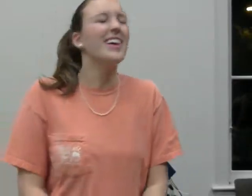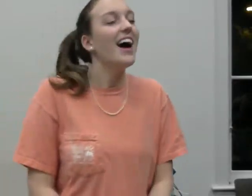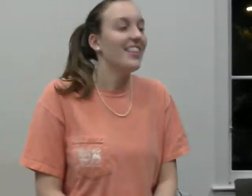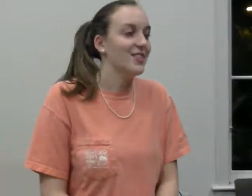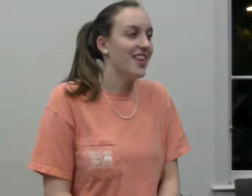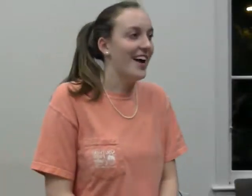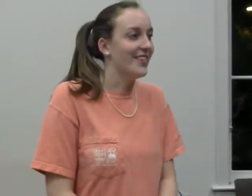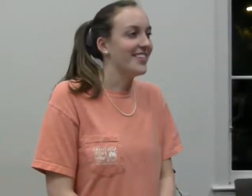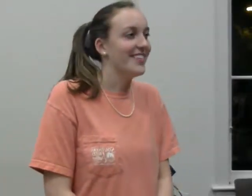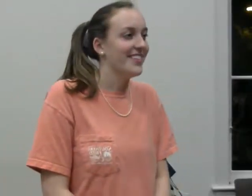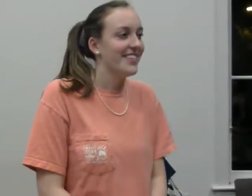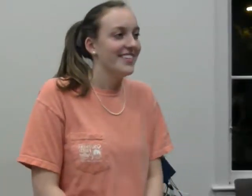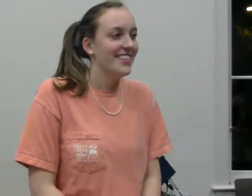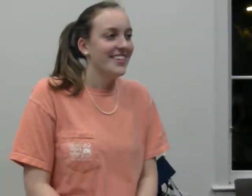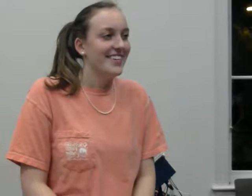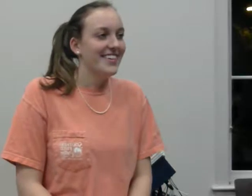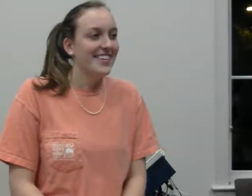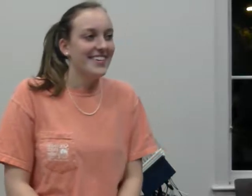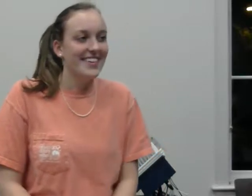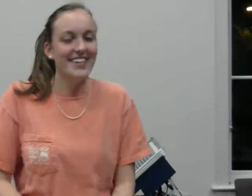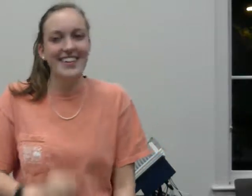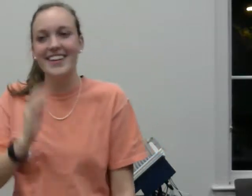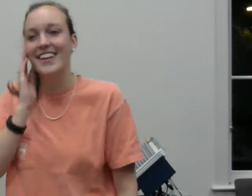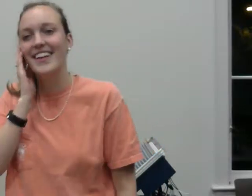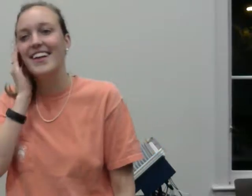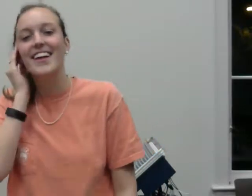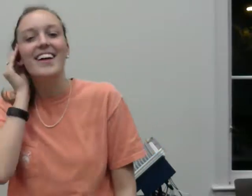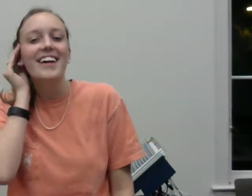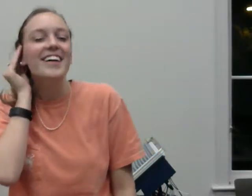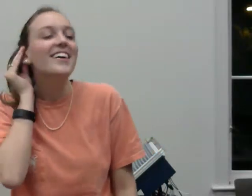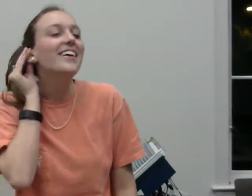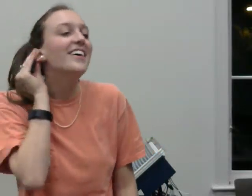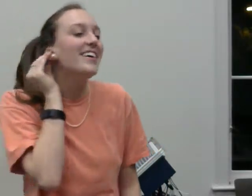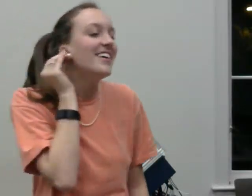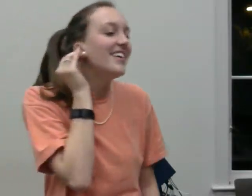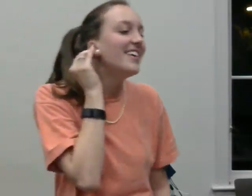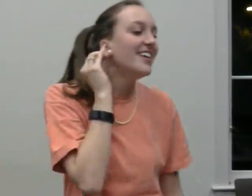God, that was loud. I was like really scared by that. Oh my god, I can't breathe.